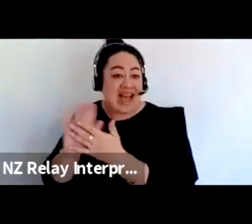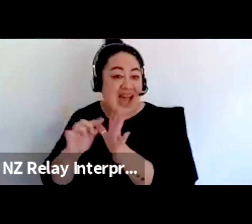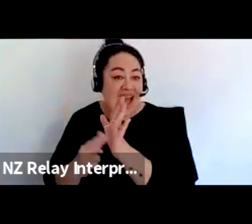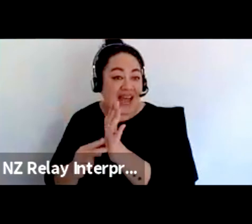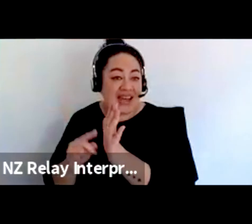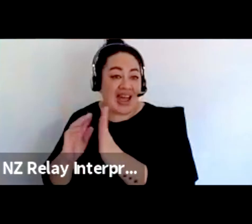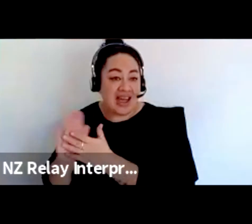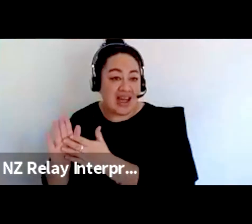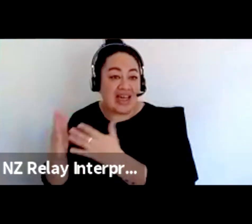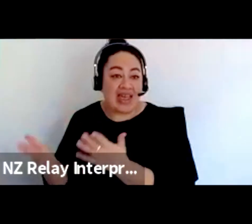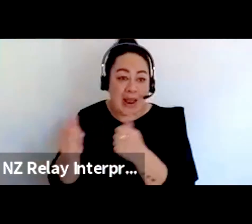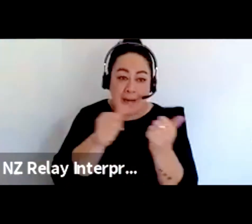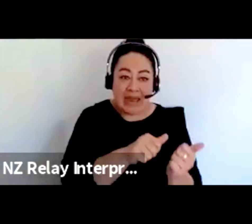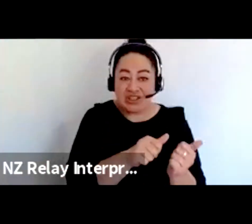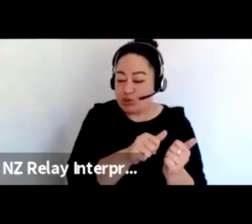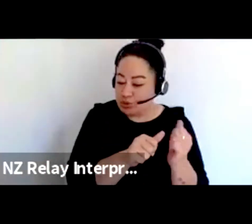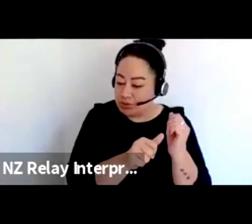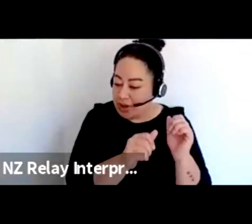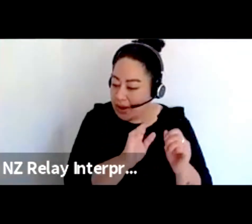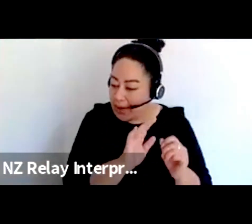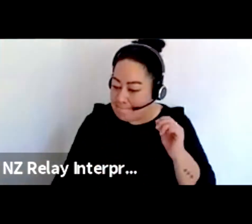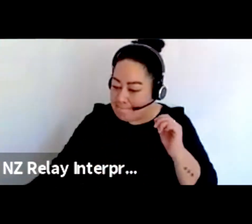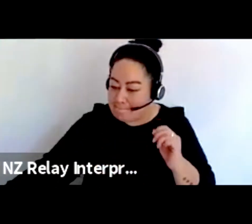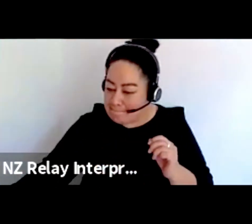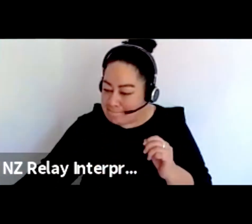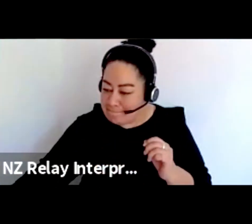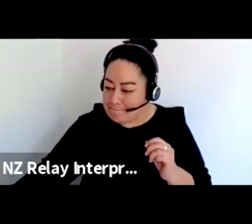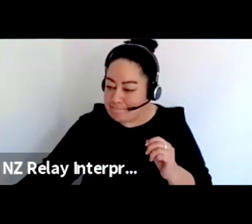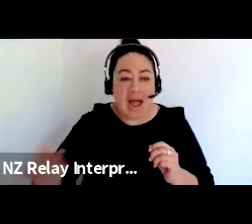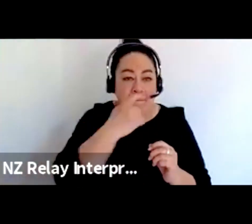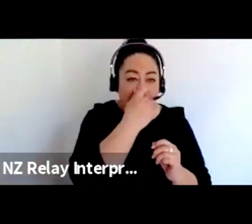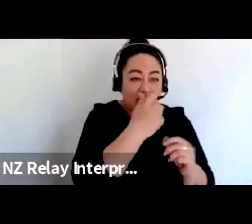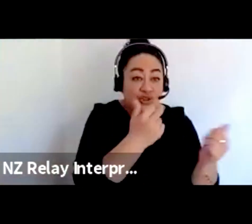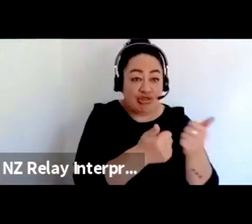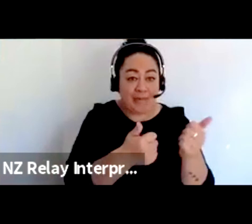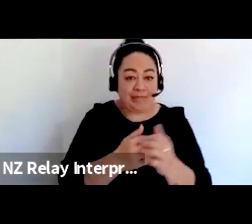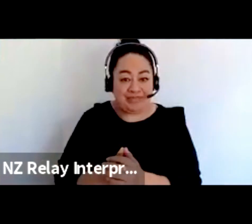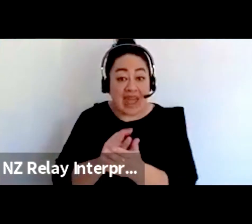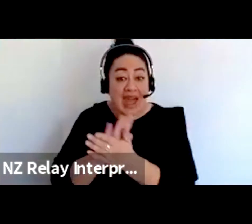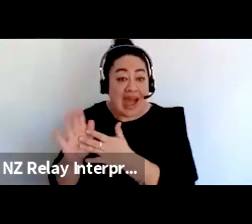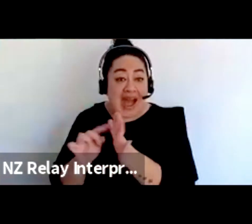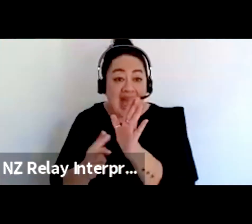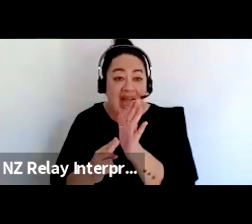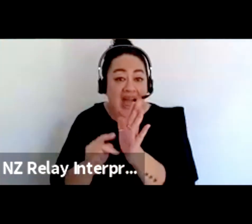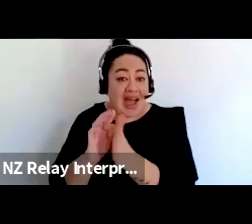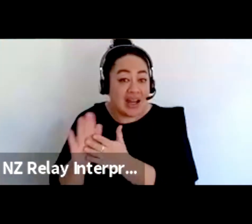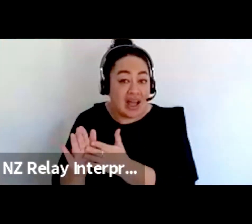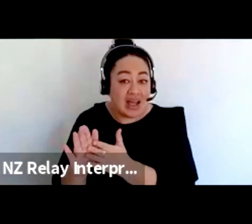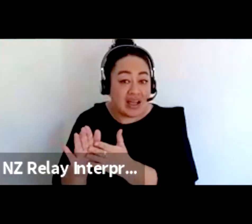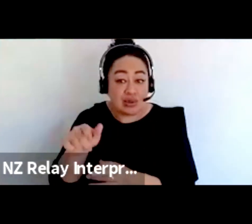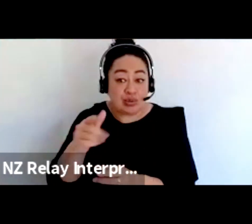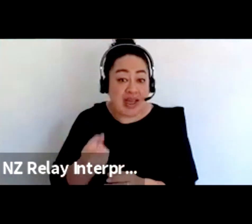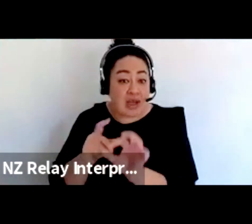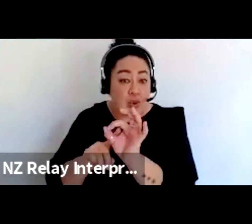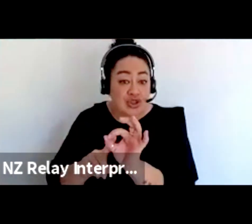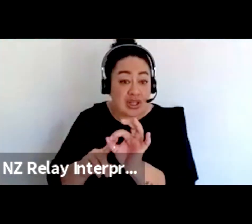about whether or not it was the vaccine. Does the vaccine affect your